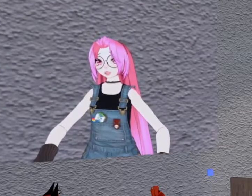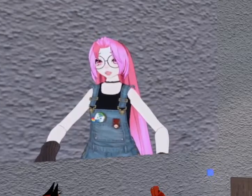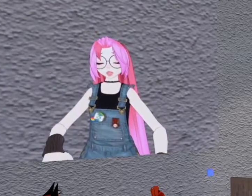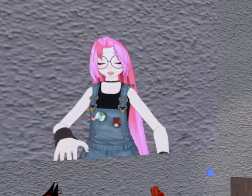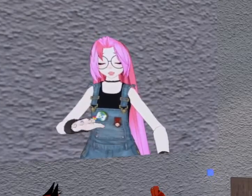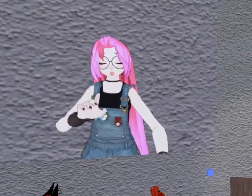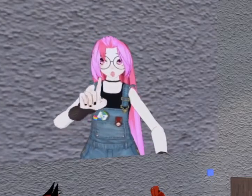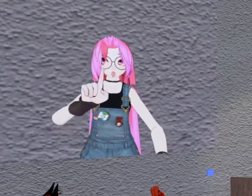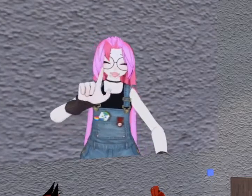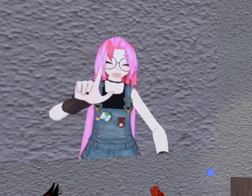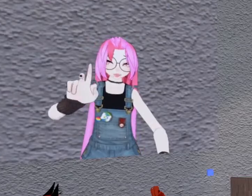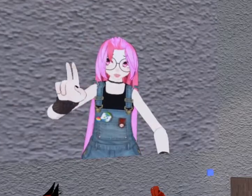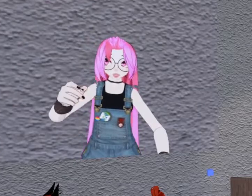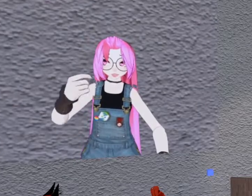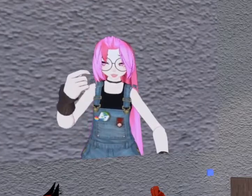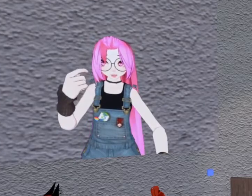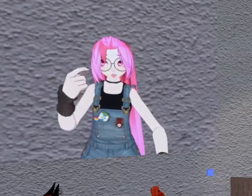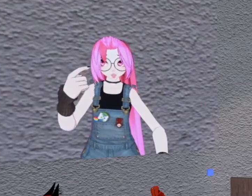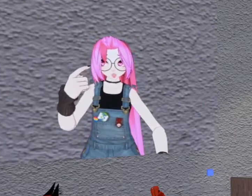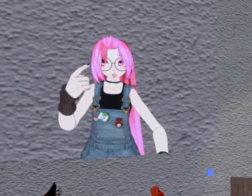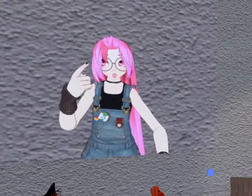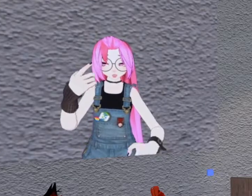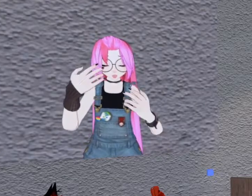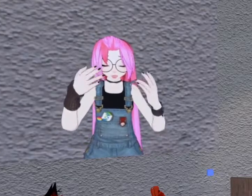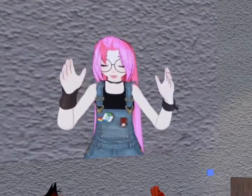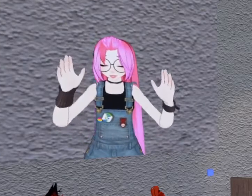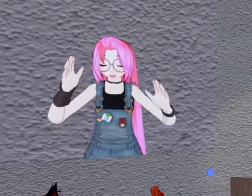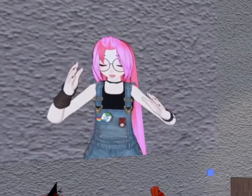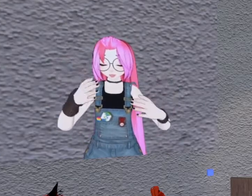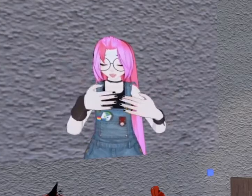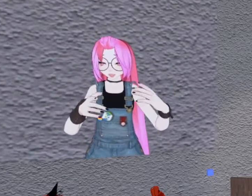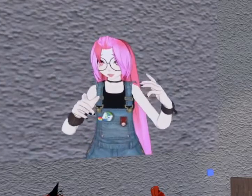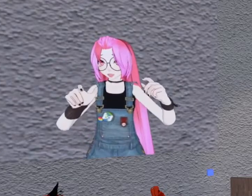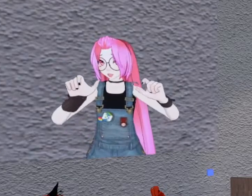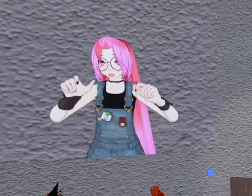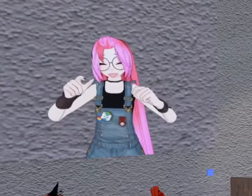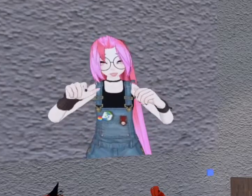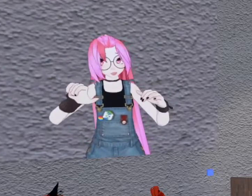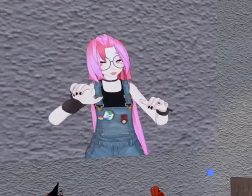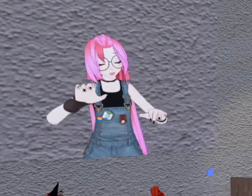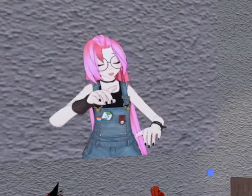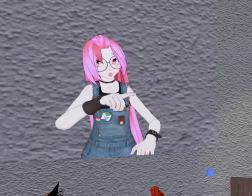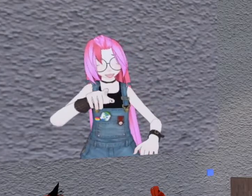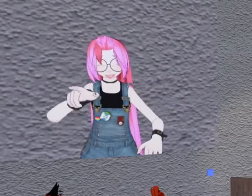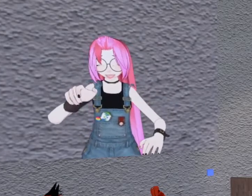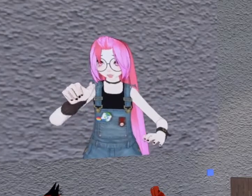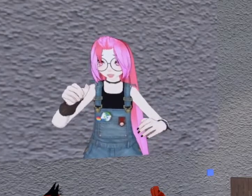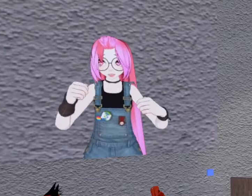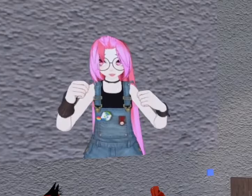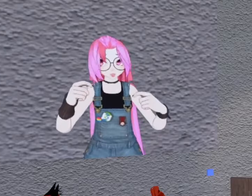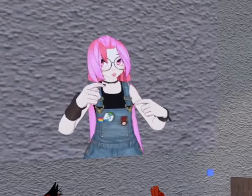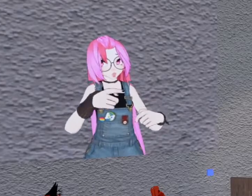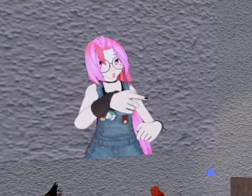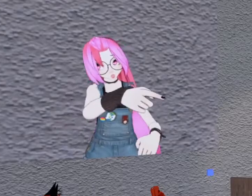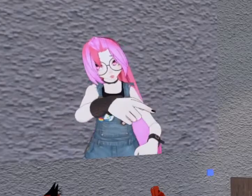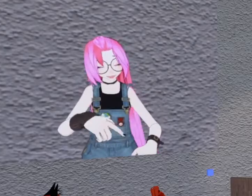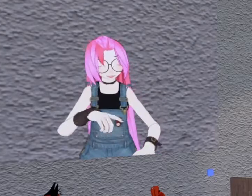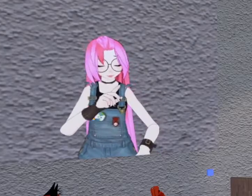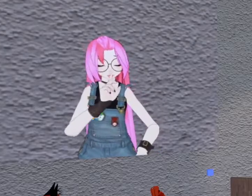I'll take one or two more questions, and then we can finish up and take a picture, unless you guys are done. Do you have any more questions? What's up?